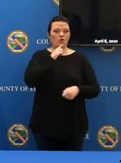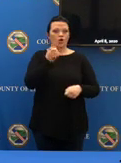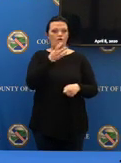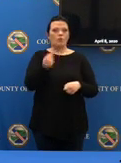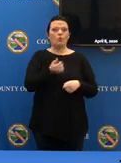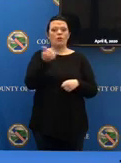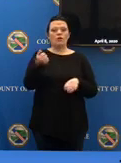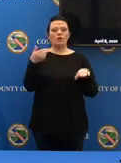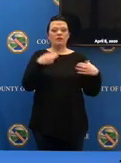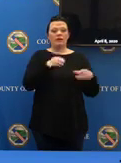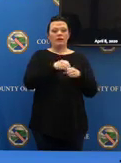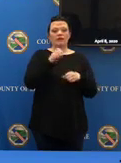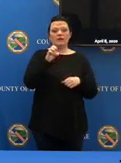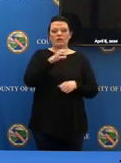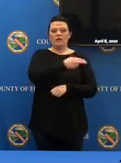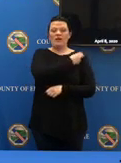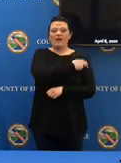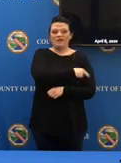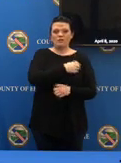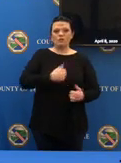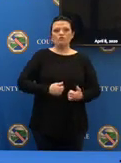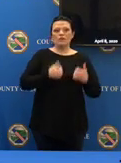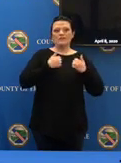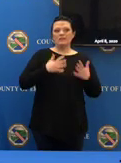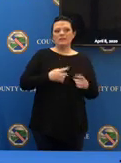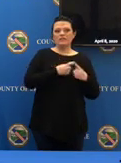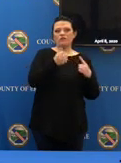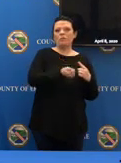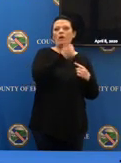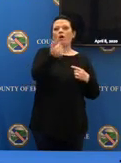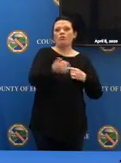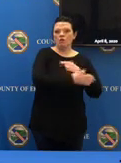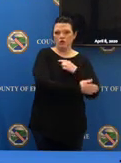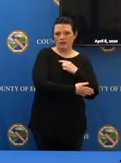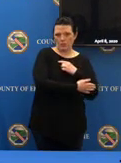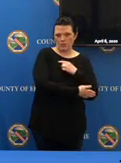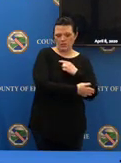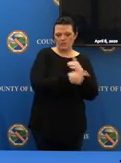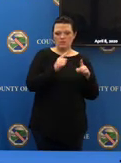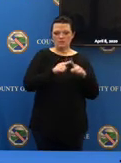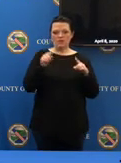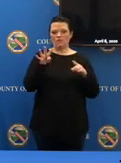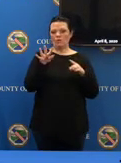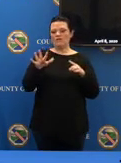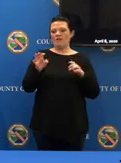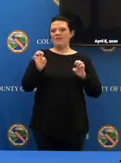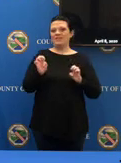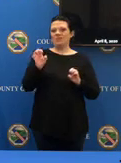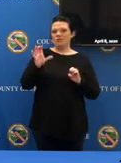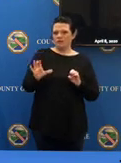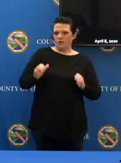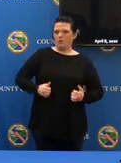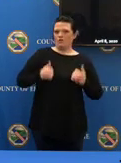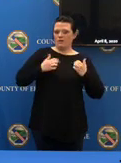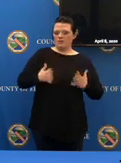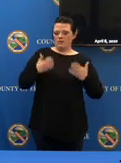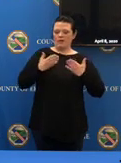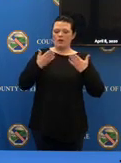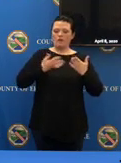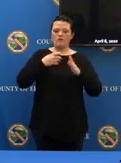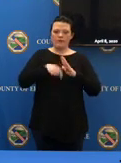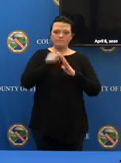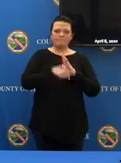others who died in Erie County hospitals that are residents of other counties in western New York, but those are 45 Erie County residents. And once again, I offer my